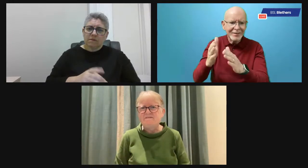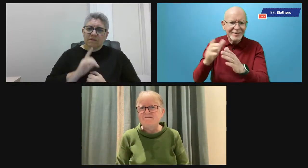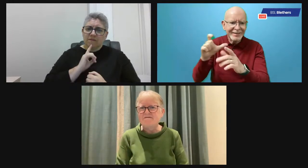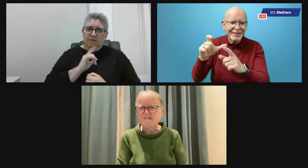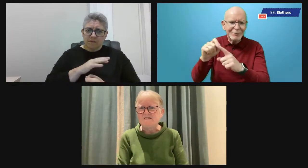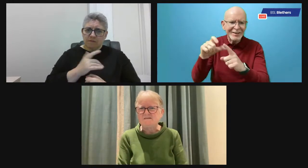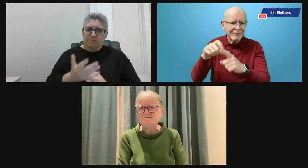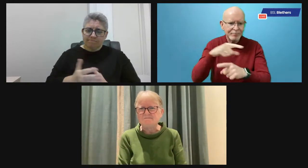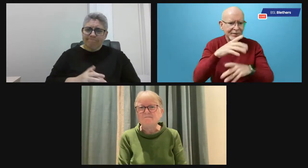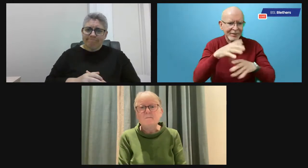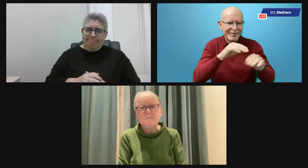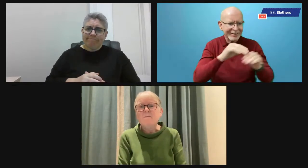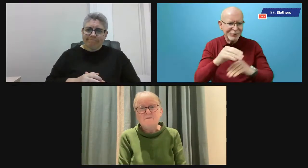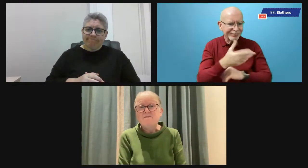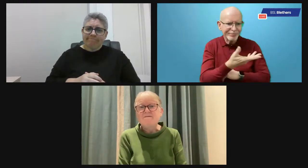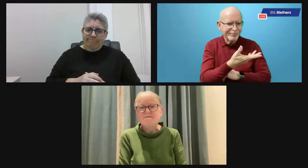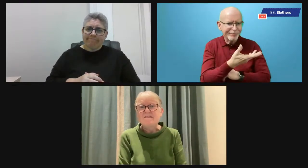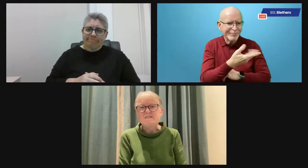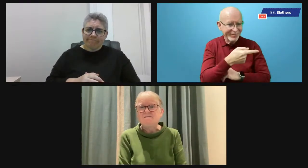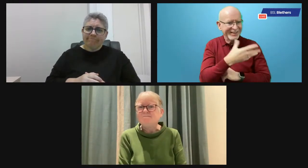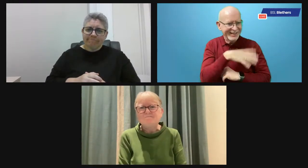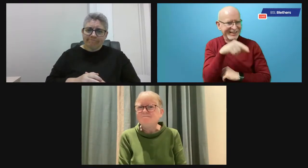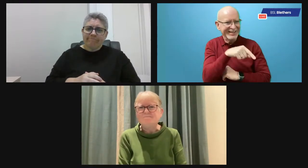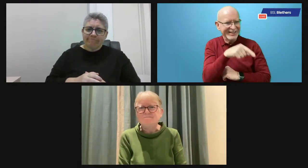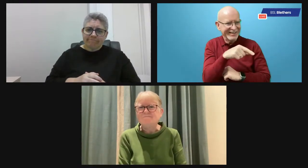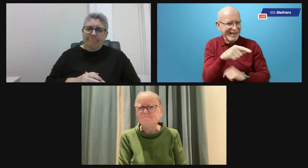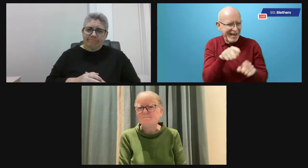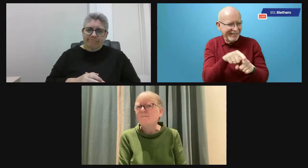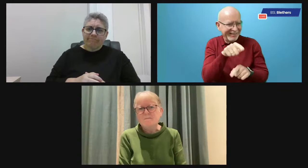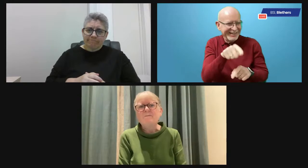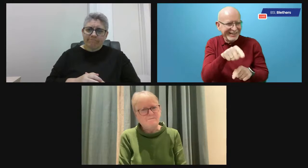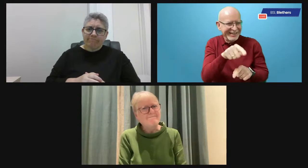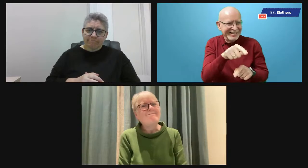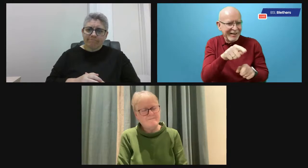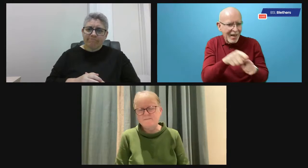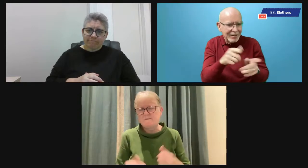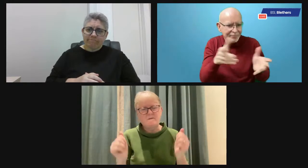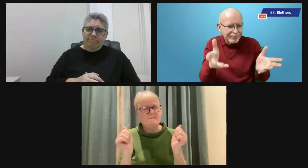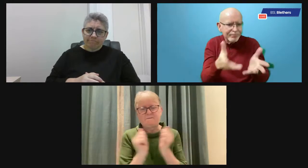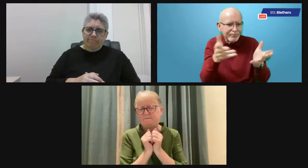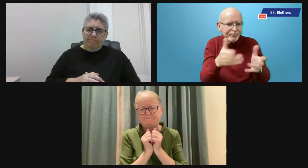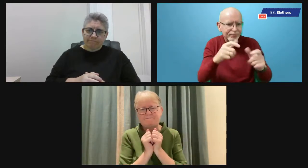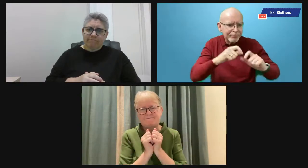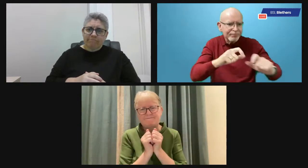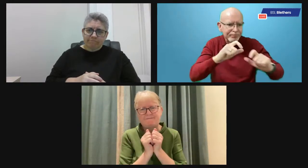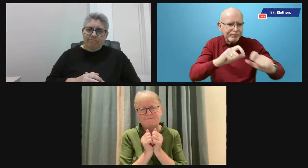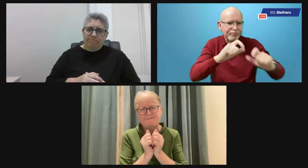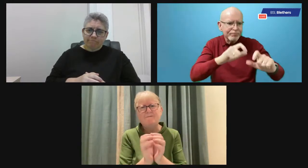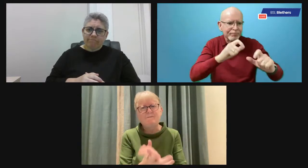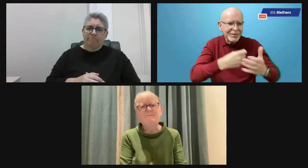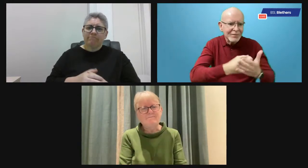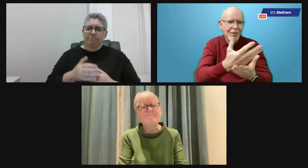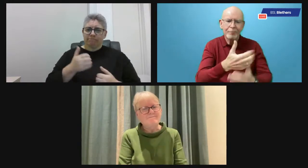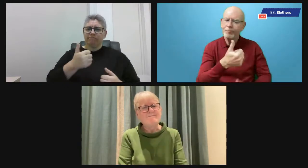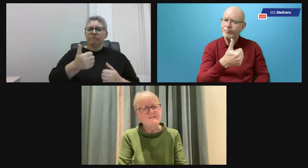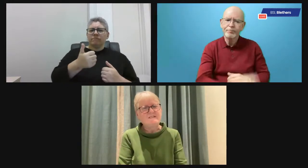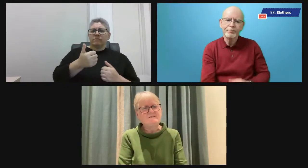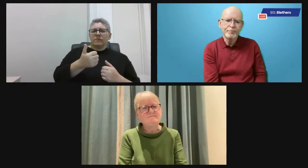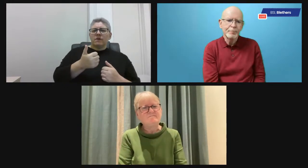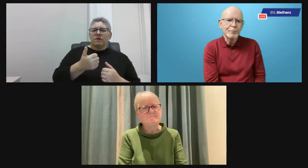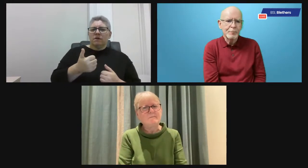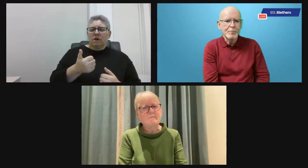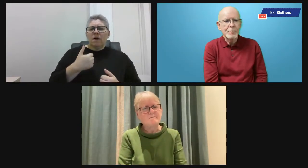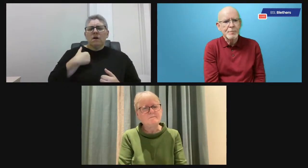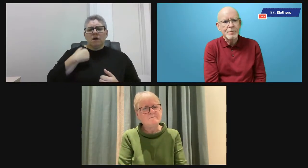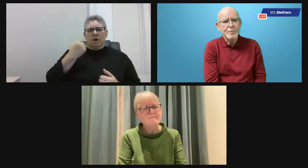It is continued like professional development. continuing professional development. That's Yeah. right. Yeah, And lots of professions it's mandatory, and you